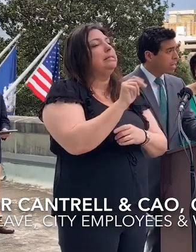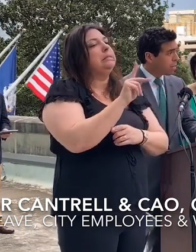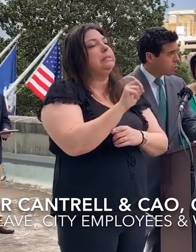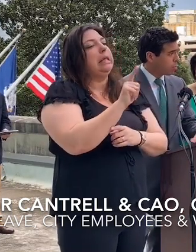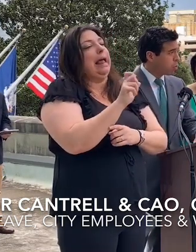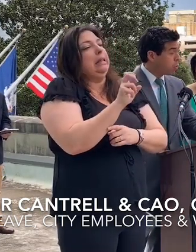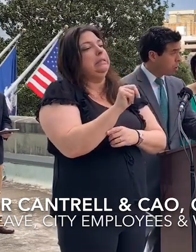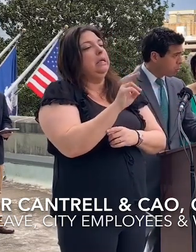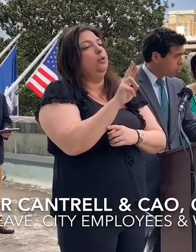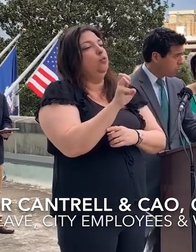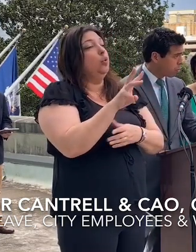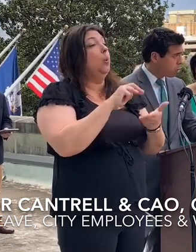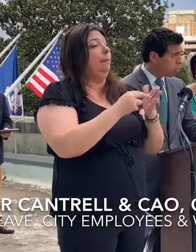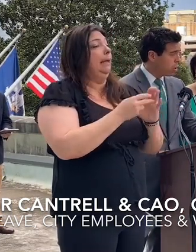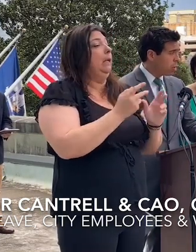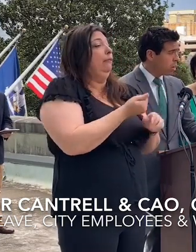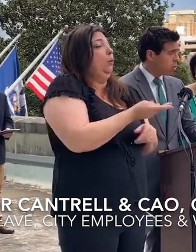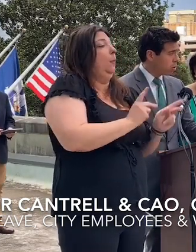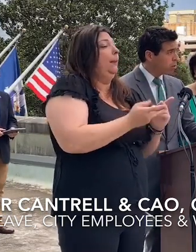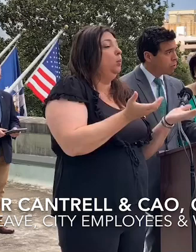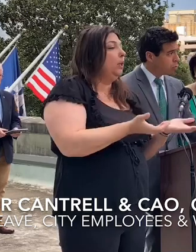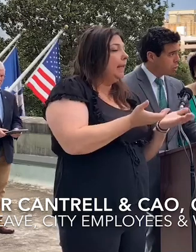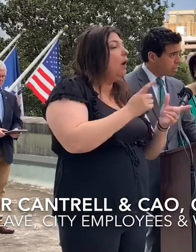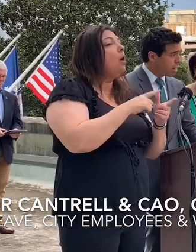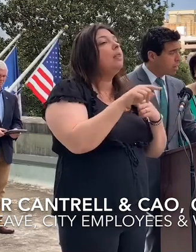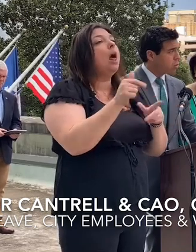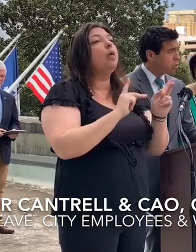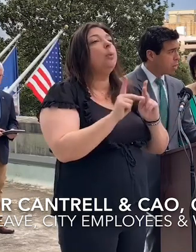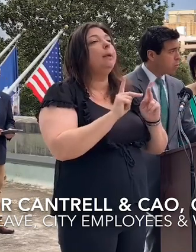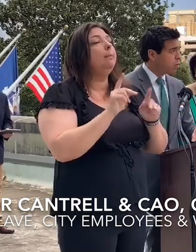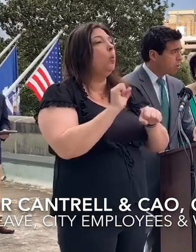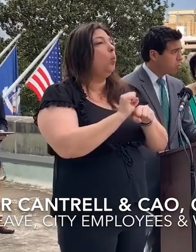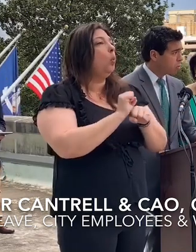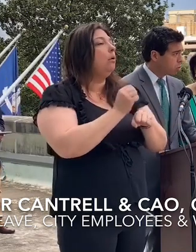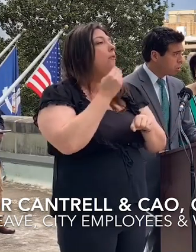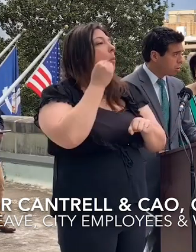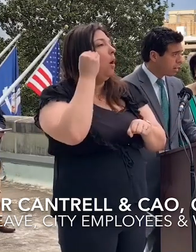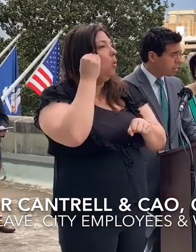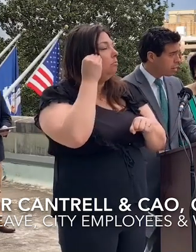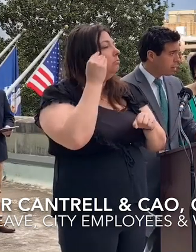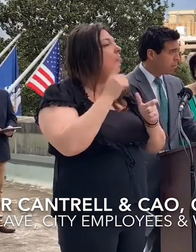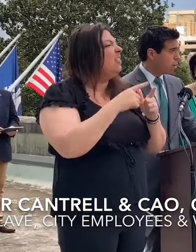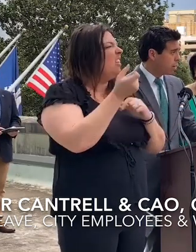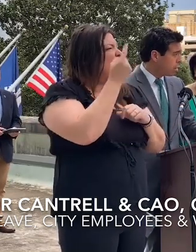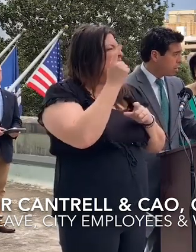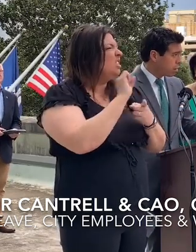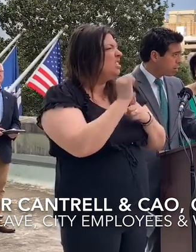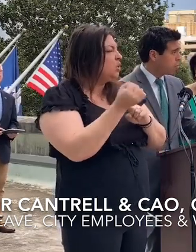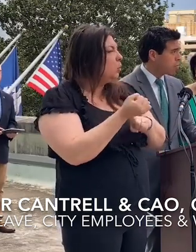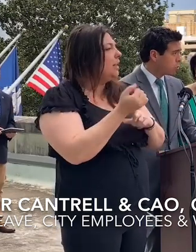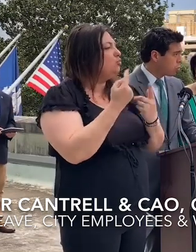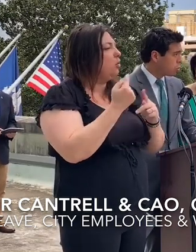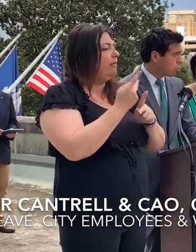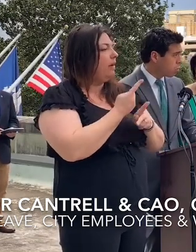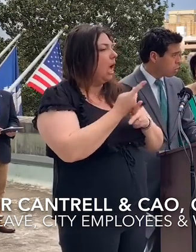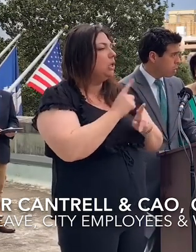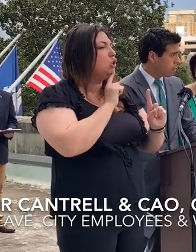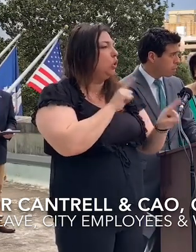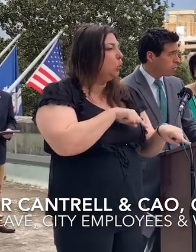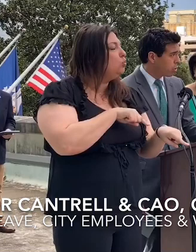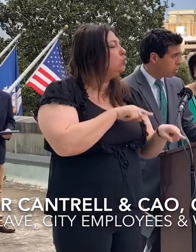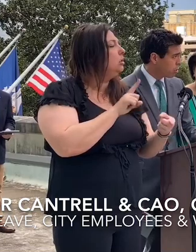those that can work from home are working from home, and those individuals that can't, understanding what the situation is like and finding some solution